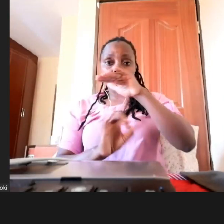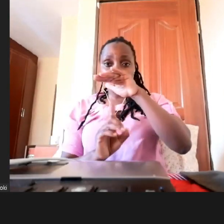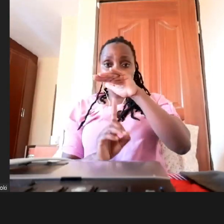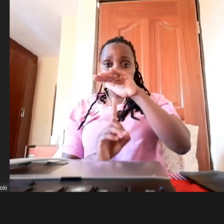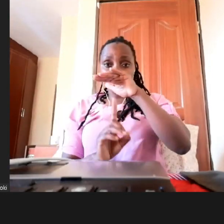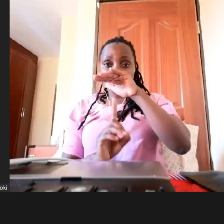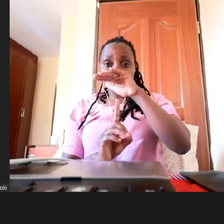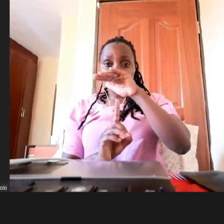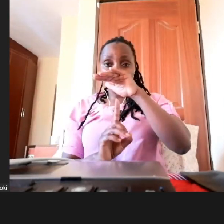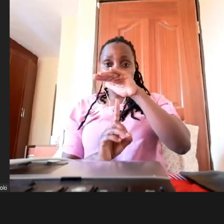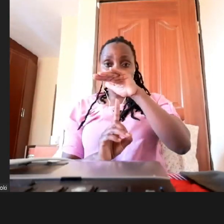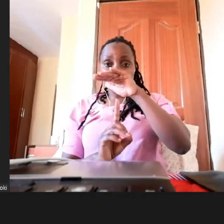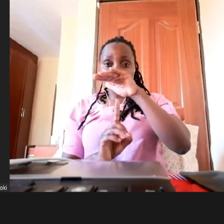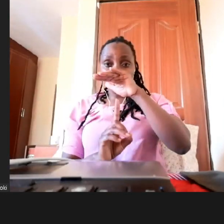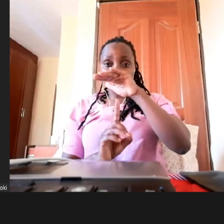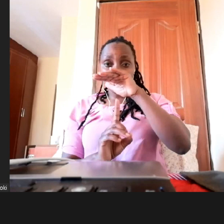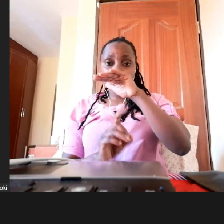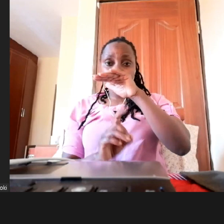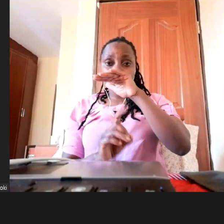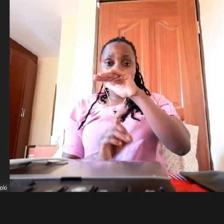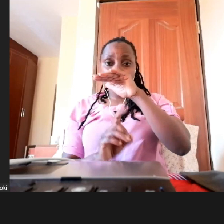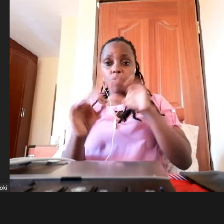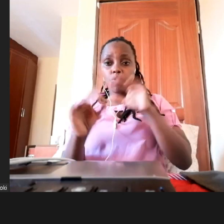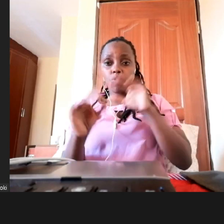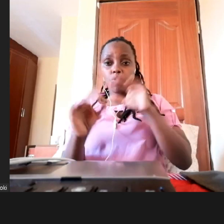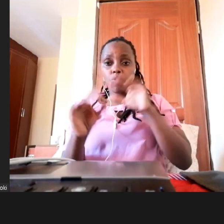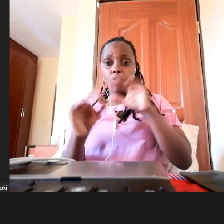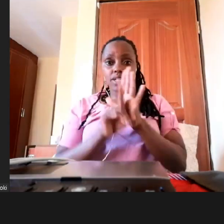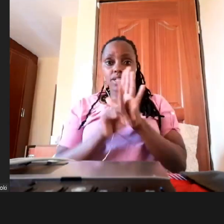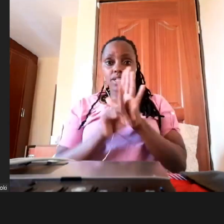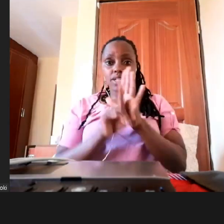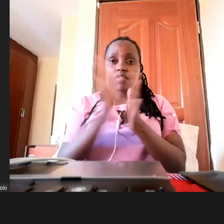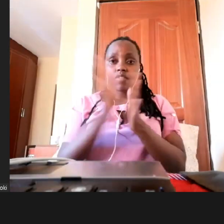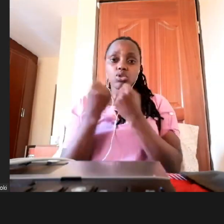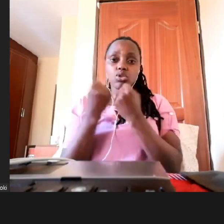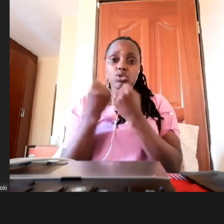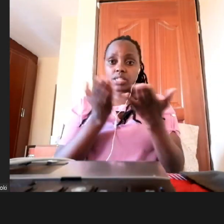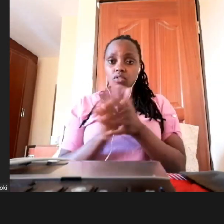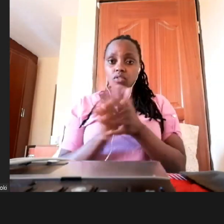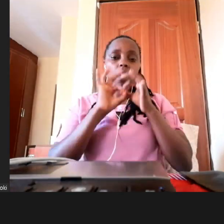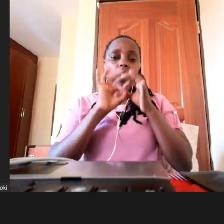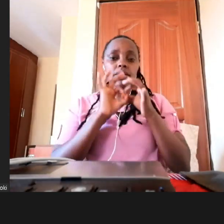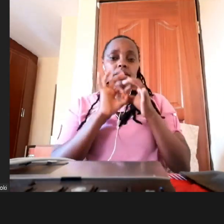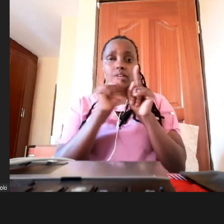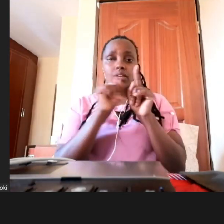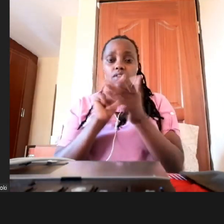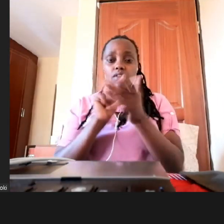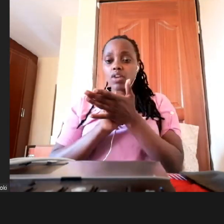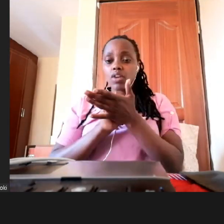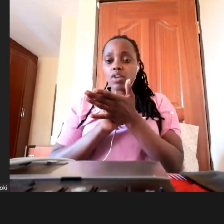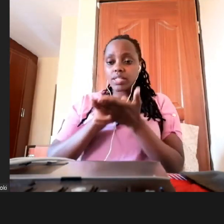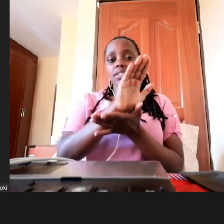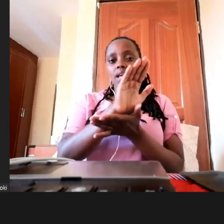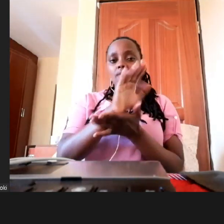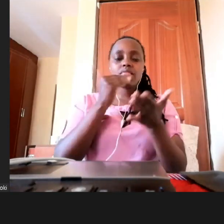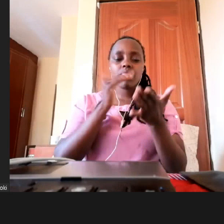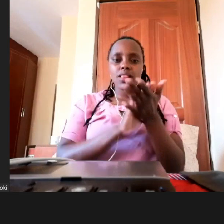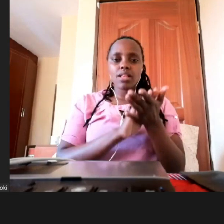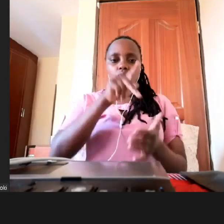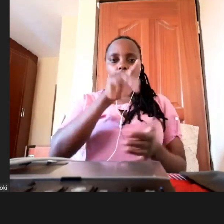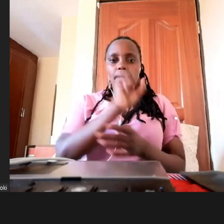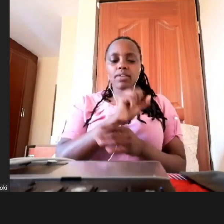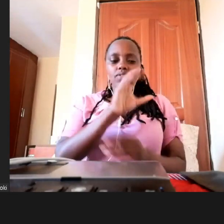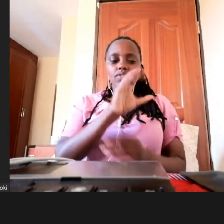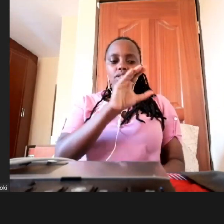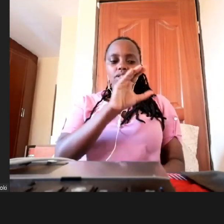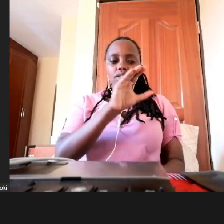of Community Development and Social Services for cooperation. And we wrote to the permanent secretary, who is the CEO of government